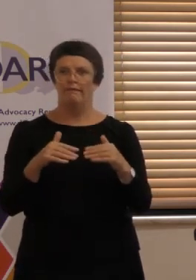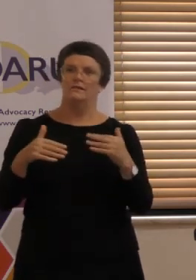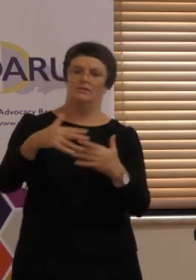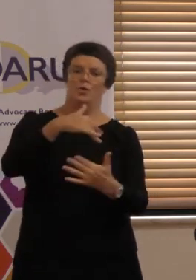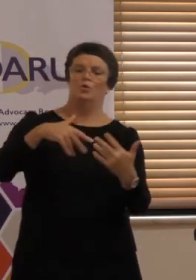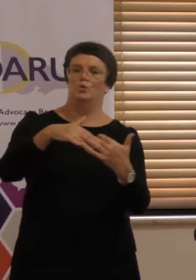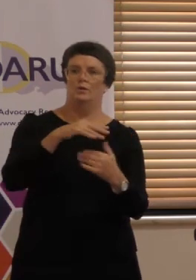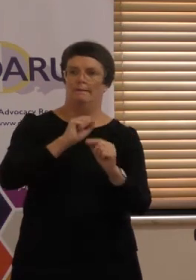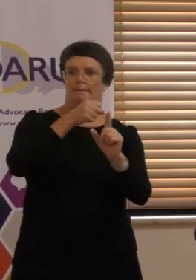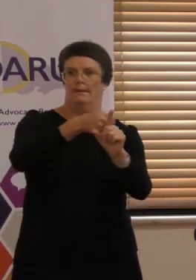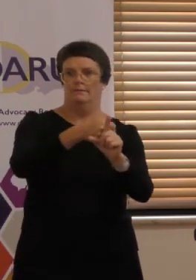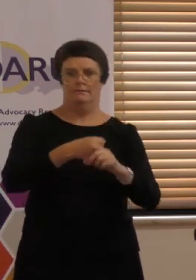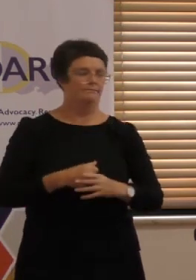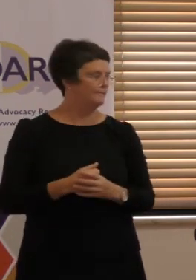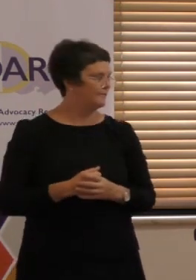water.